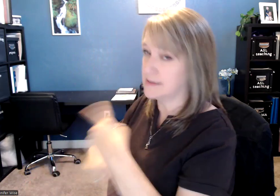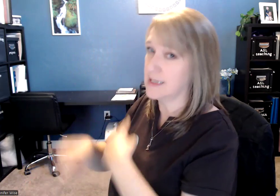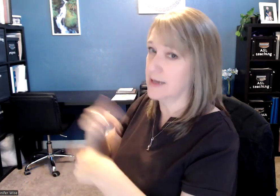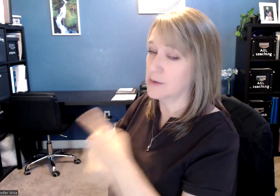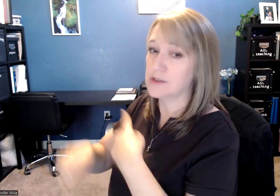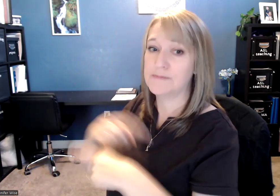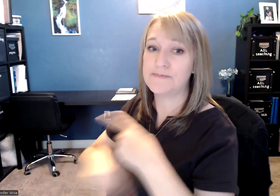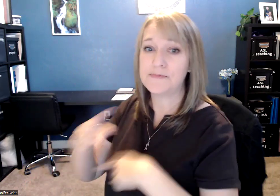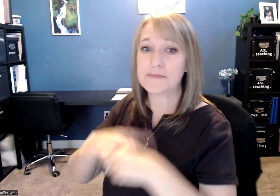sign language.